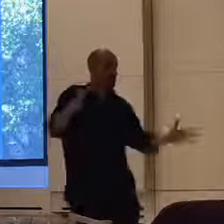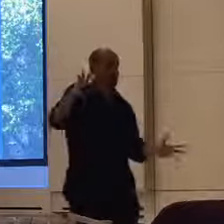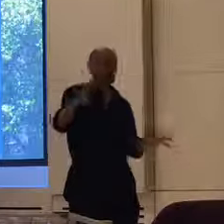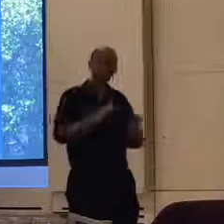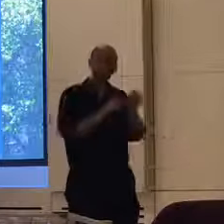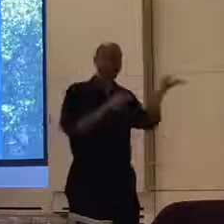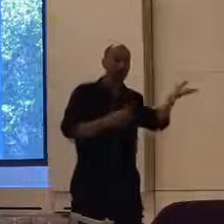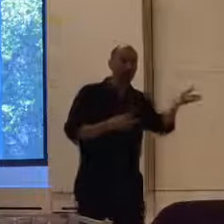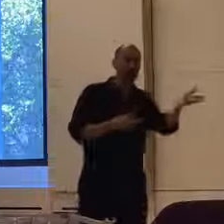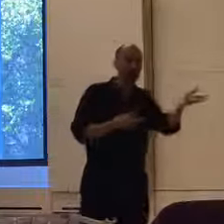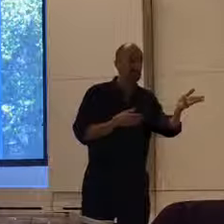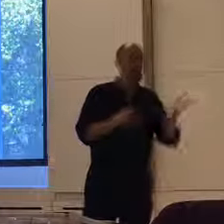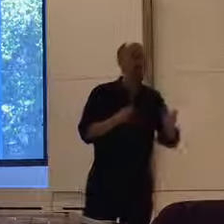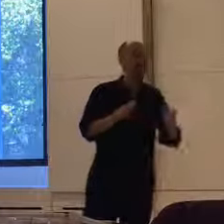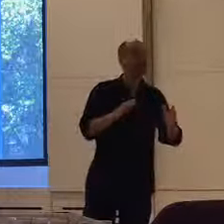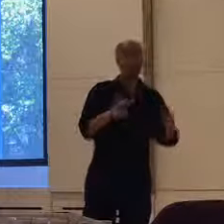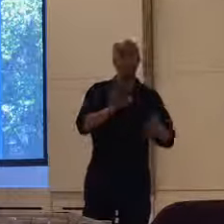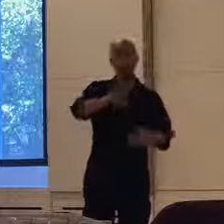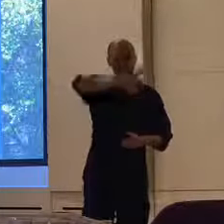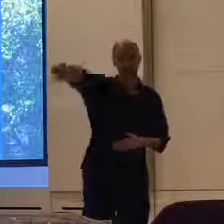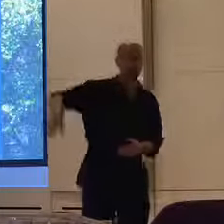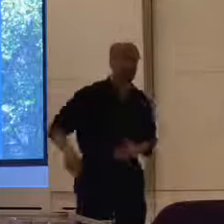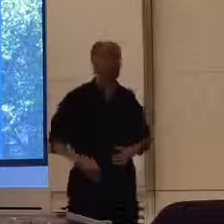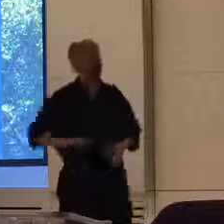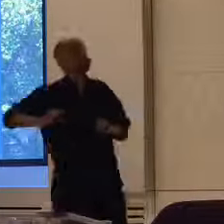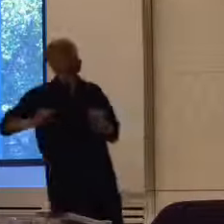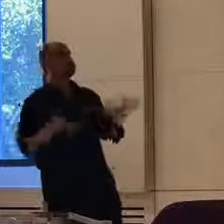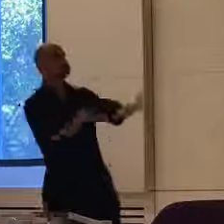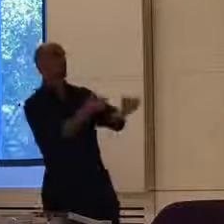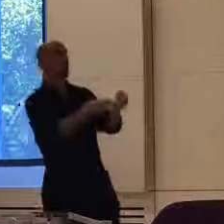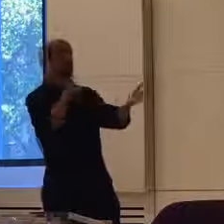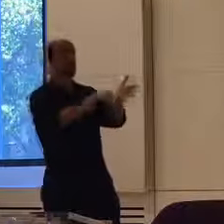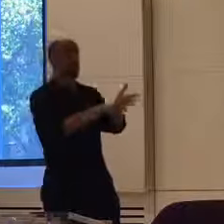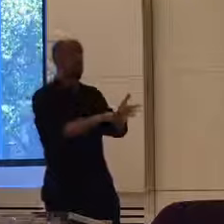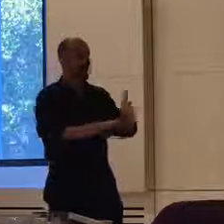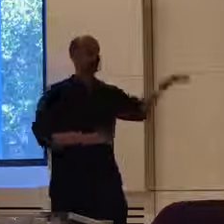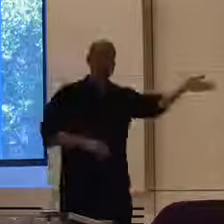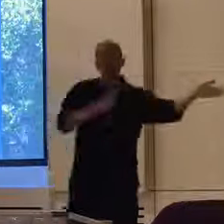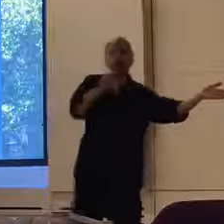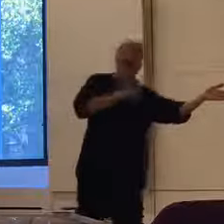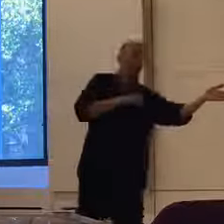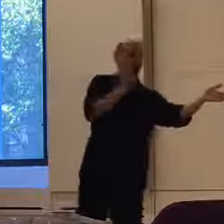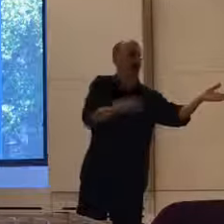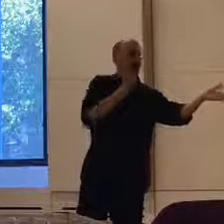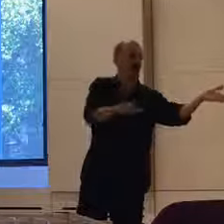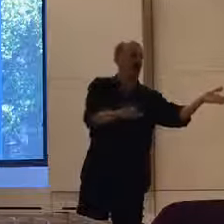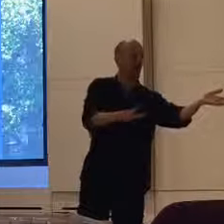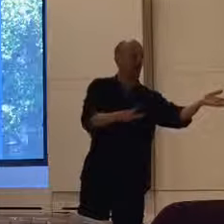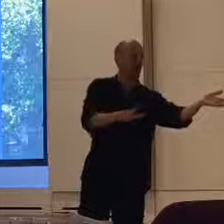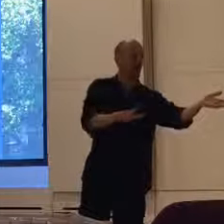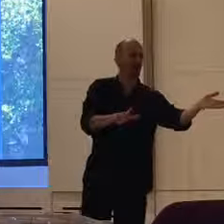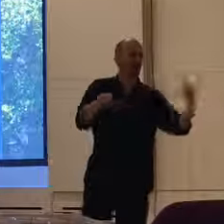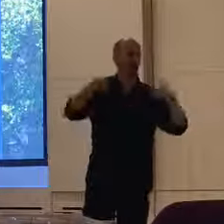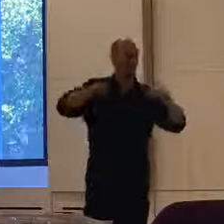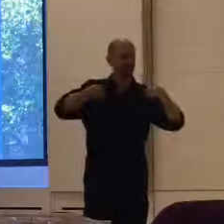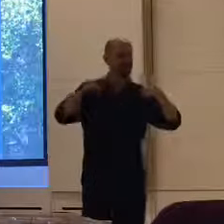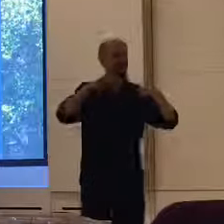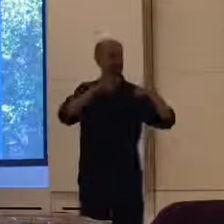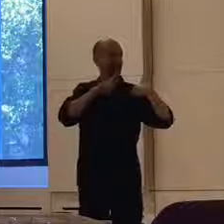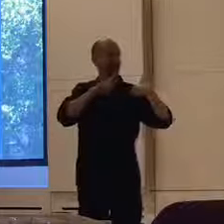you can't sign very well and you do SSE to them. If somebody came in and signed BSL to them, they'd probably prefer BSL.